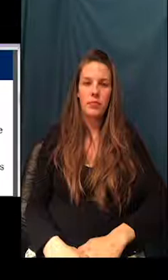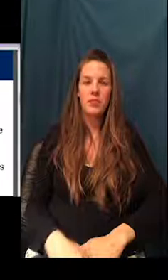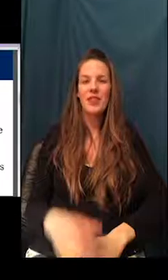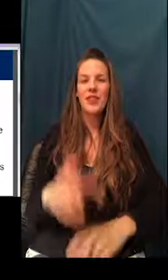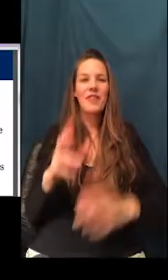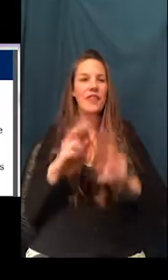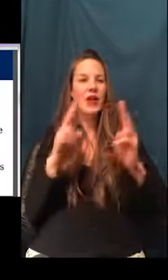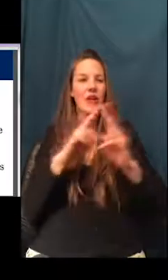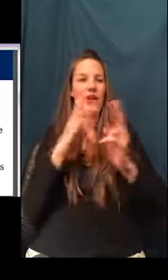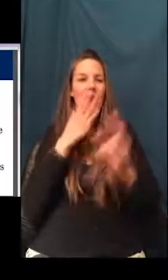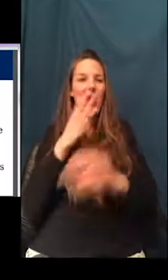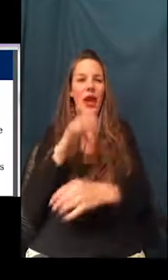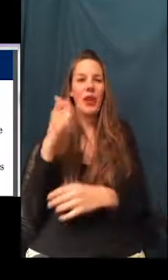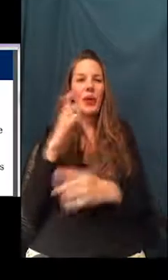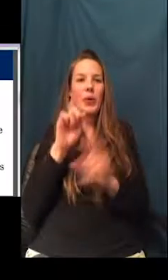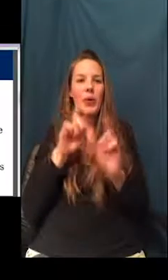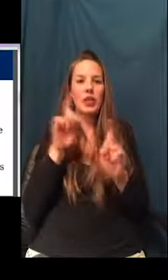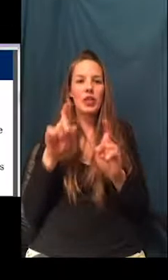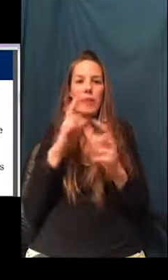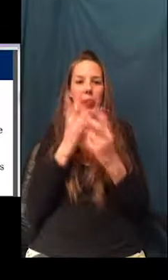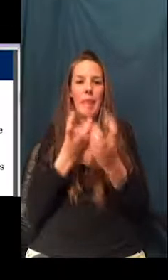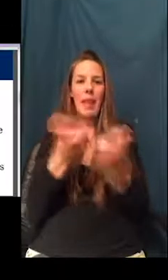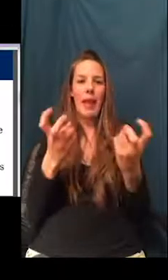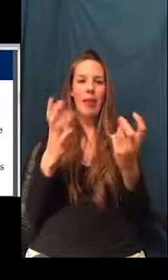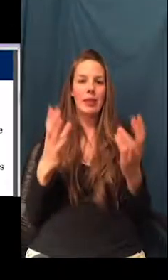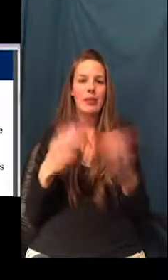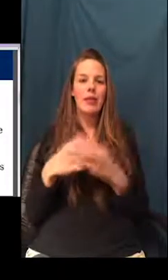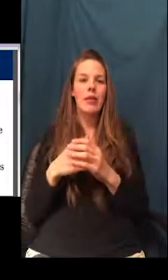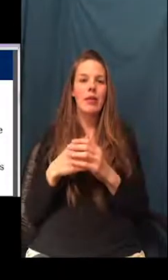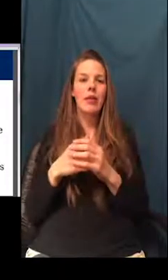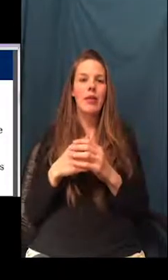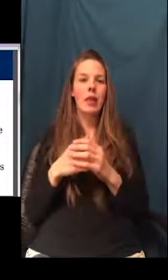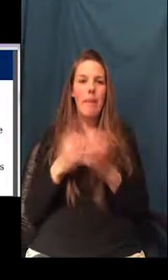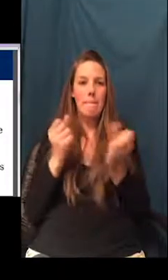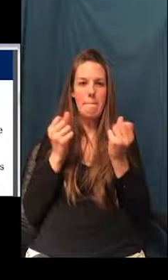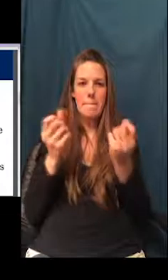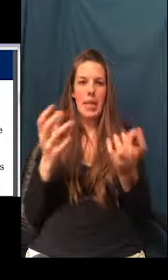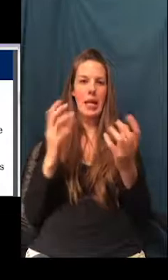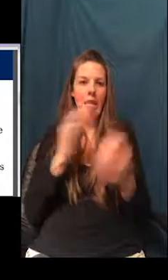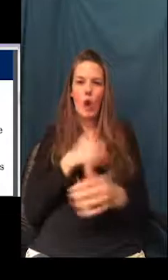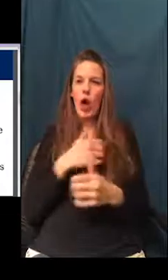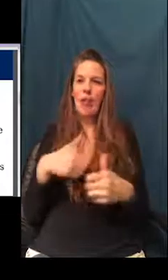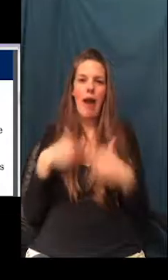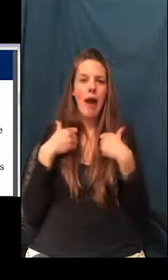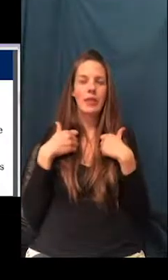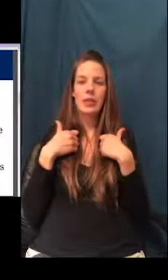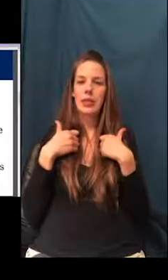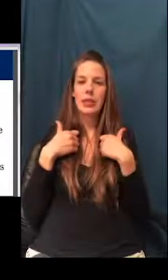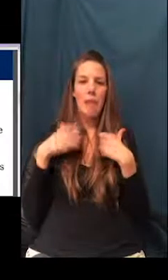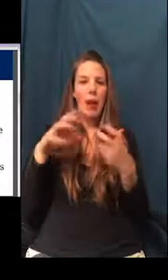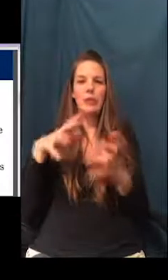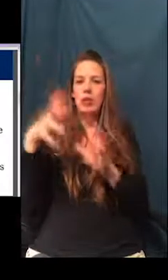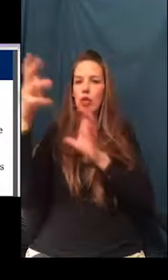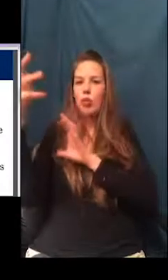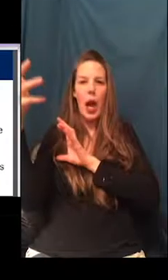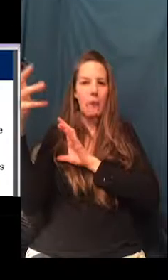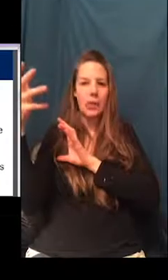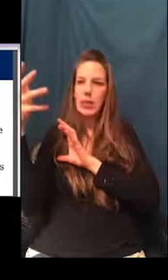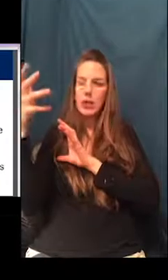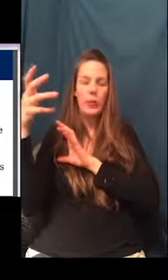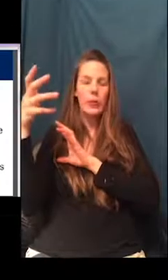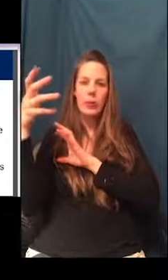Very good. Another question for our panelists. Maybe many of our lives have been disrupted